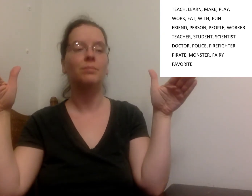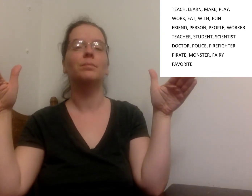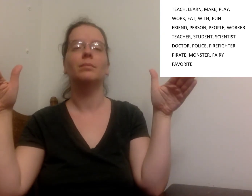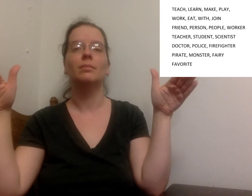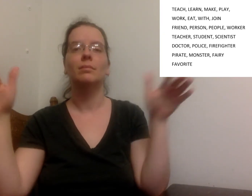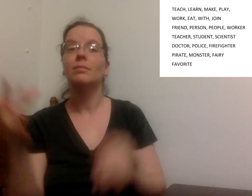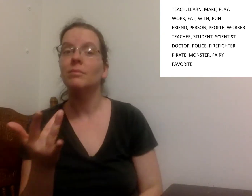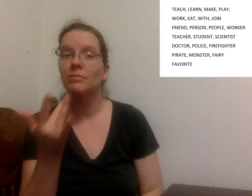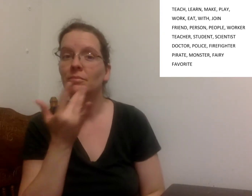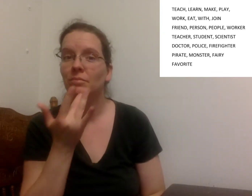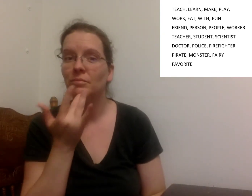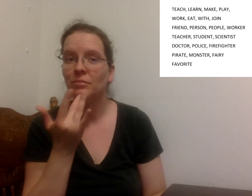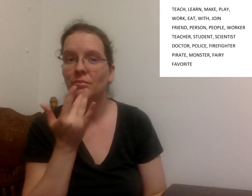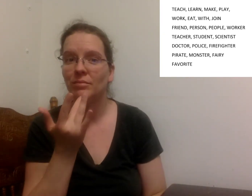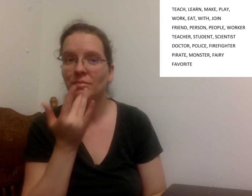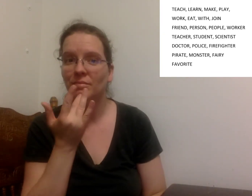fairy, favorite.